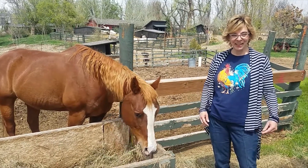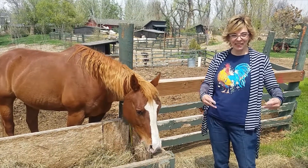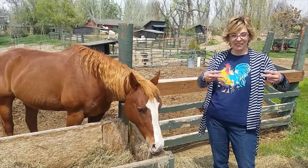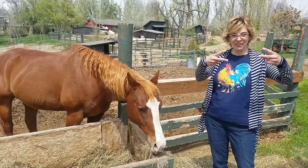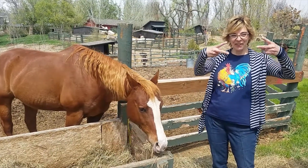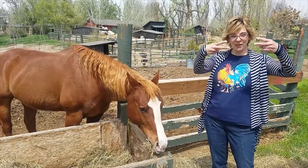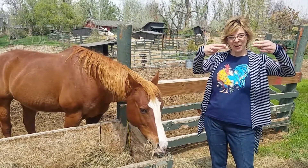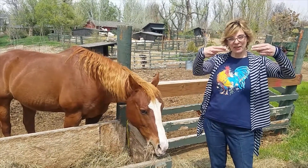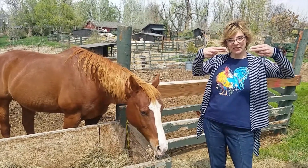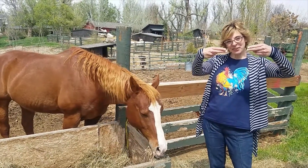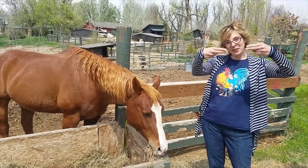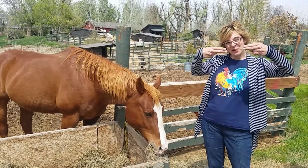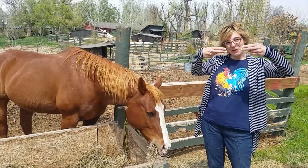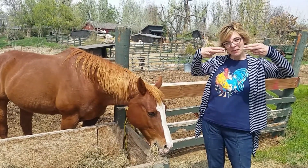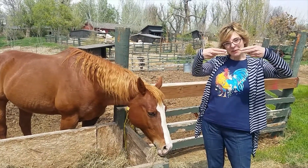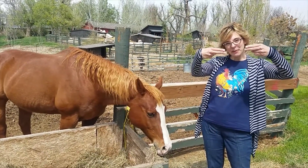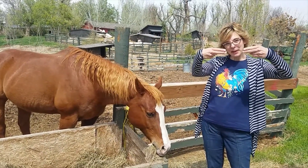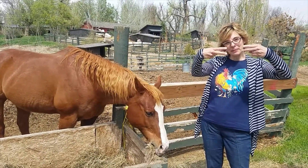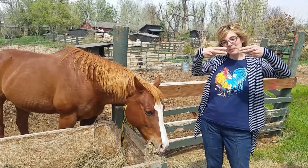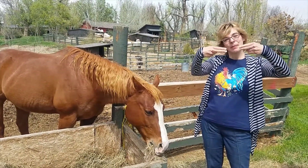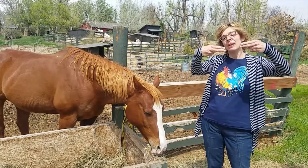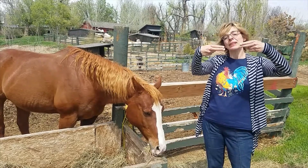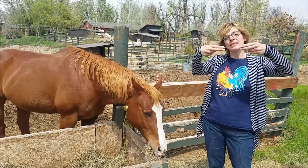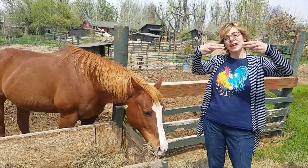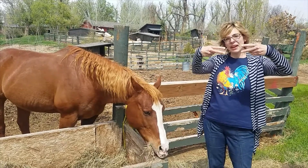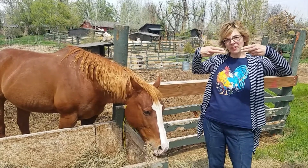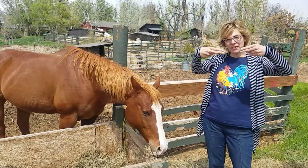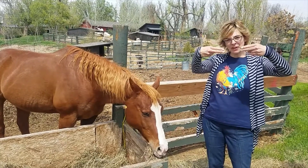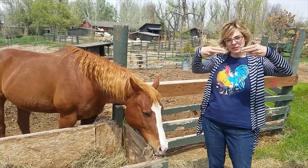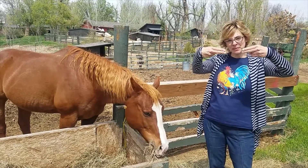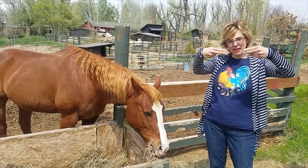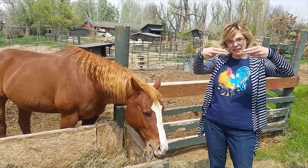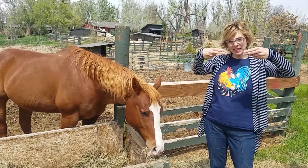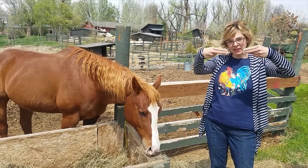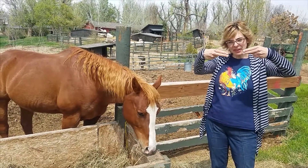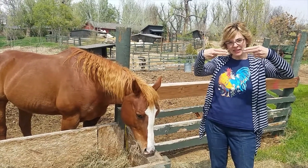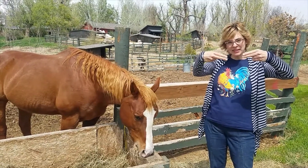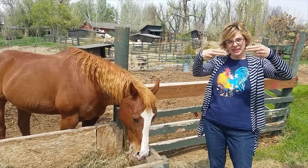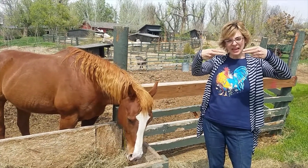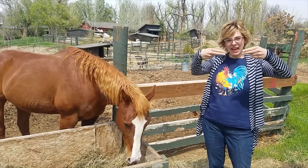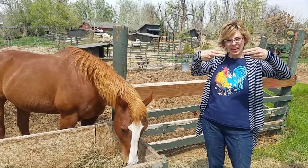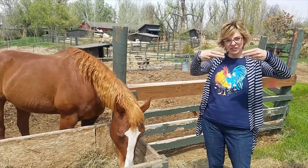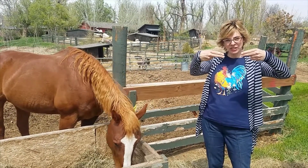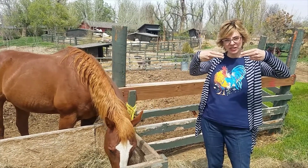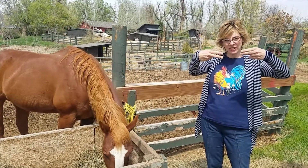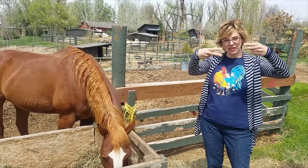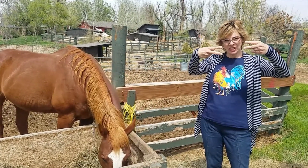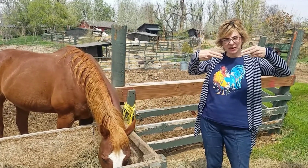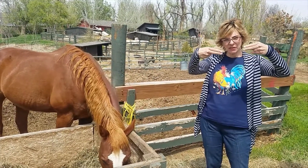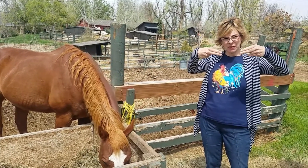For a horse, we take our fingers and make the letter H, a